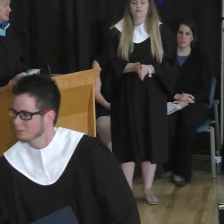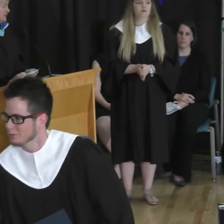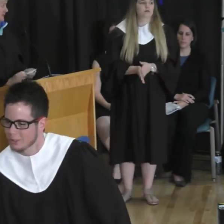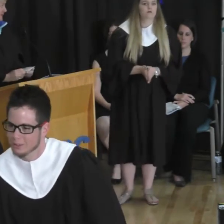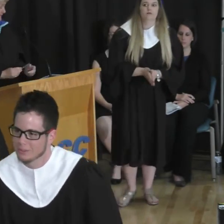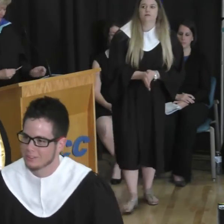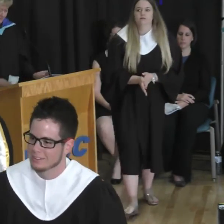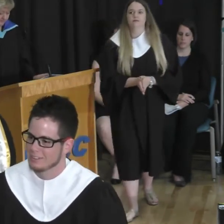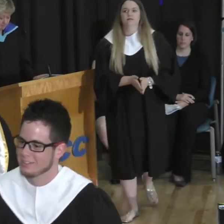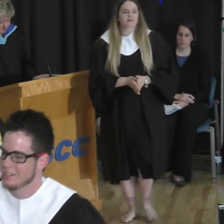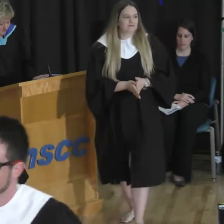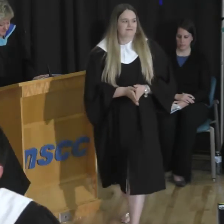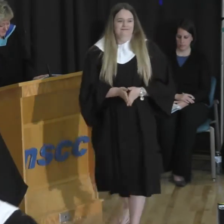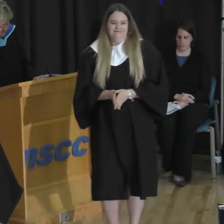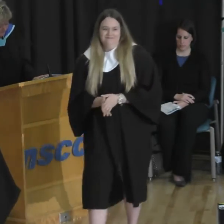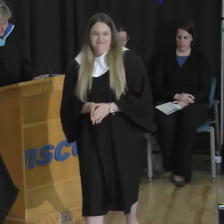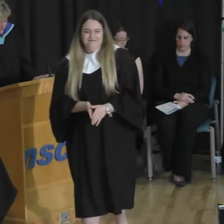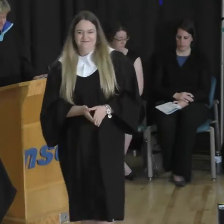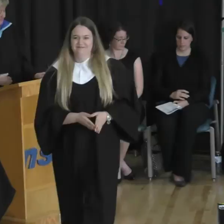Kelsey Smith.